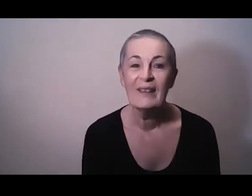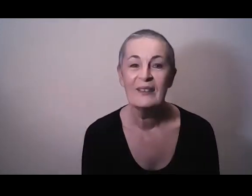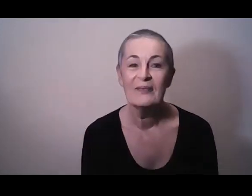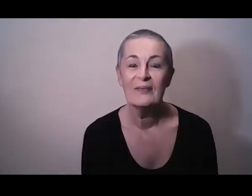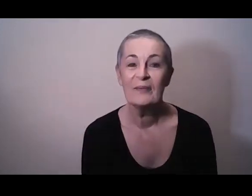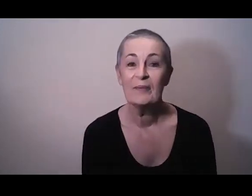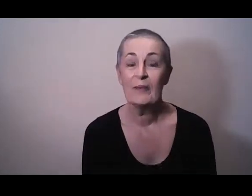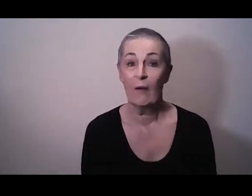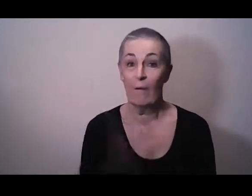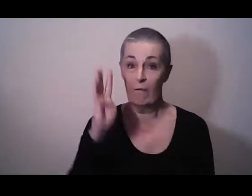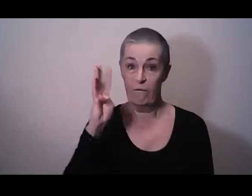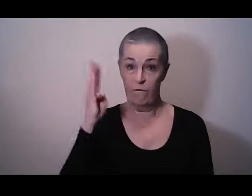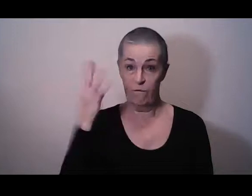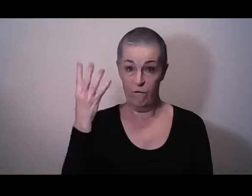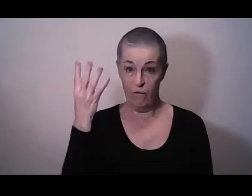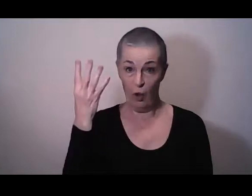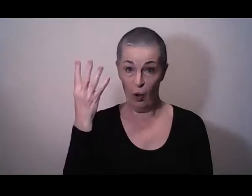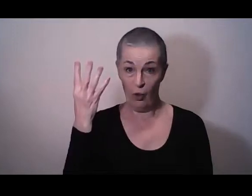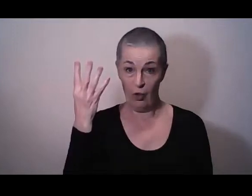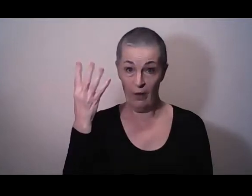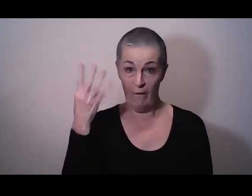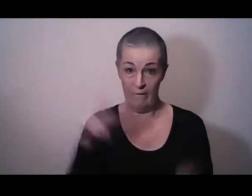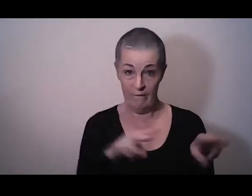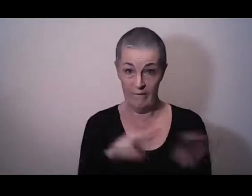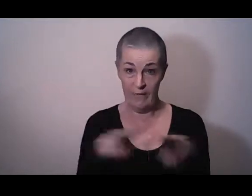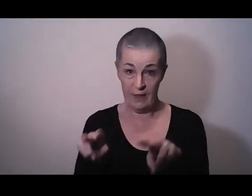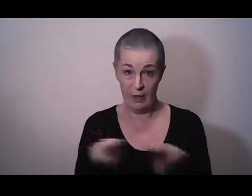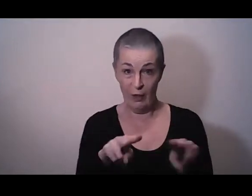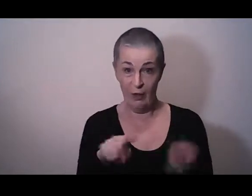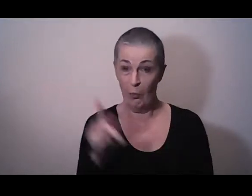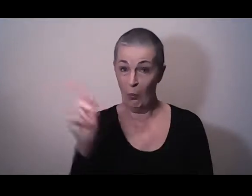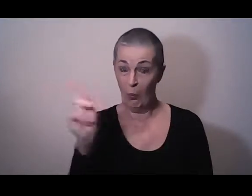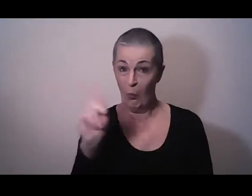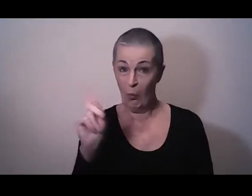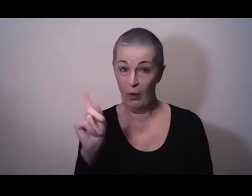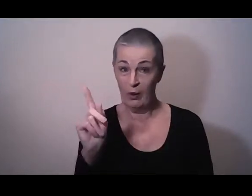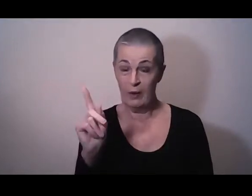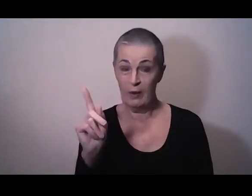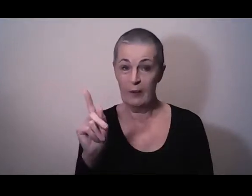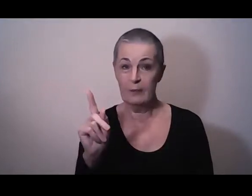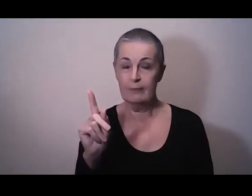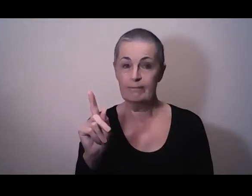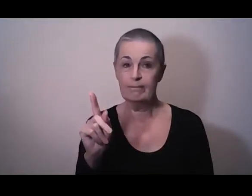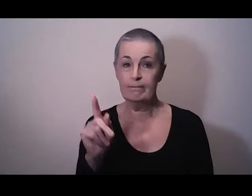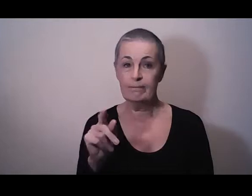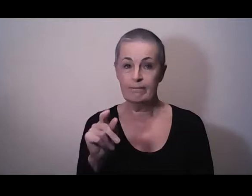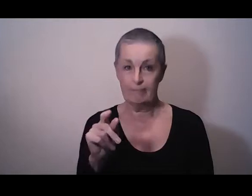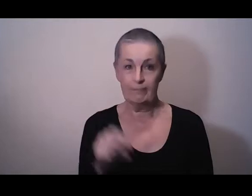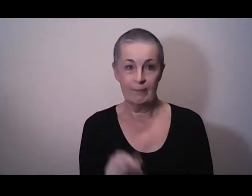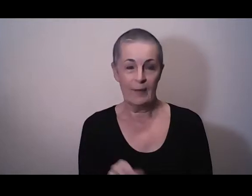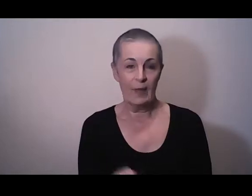fourth one. So the fourth one is the last session before